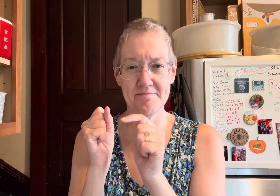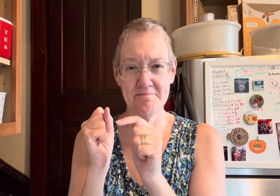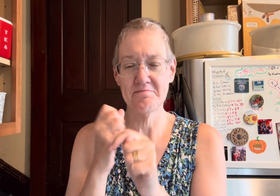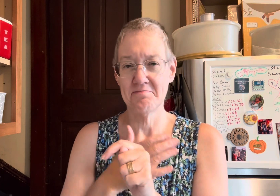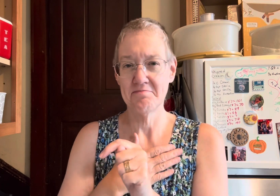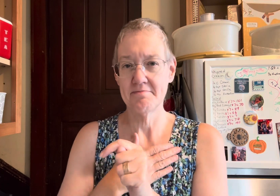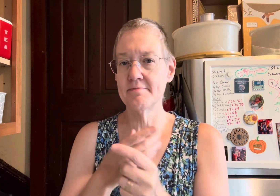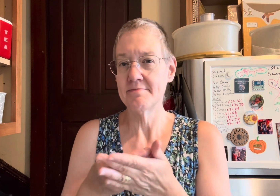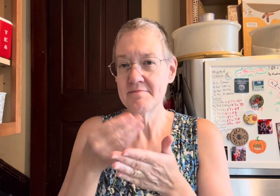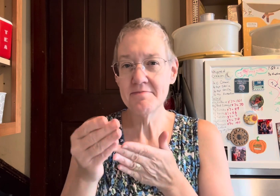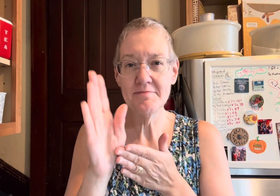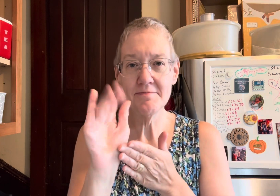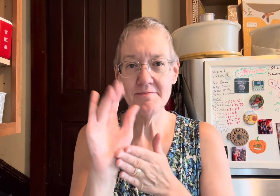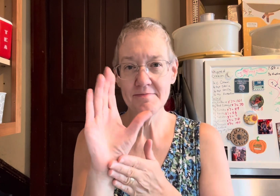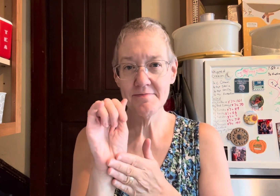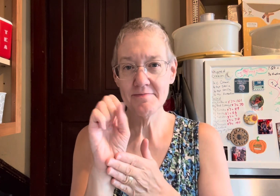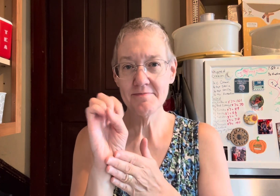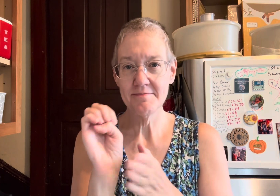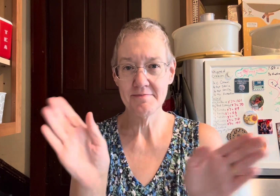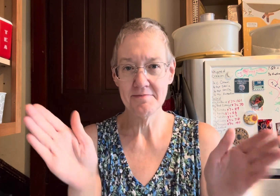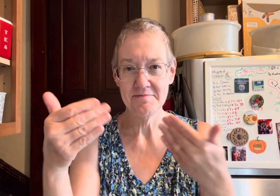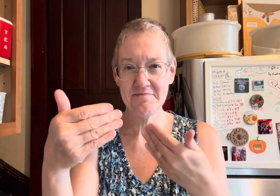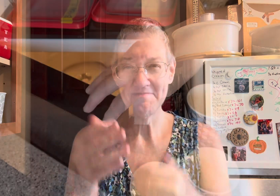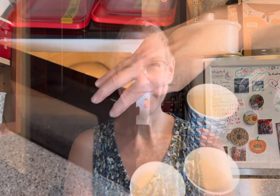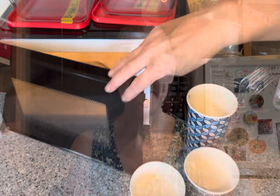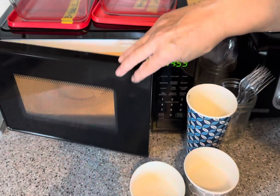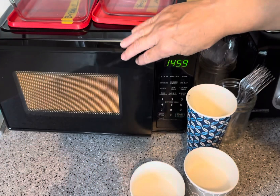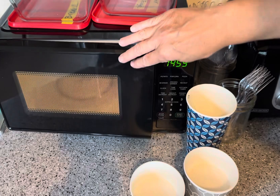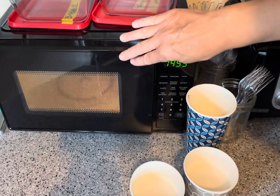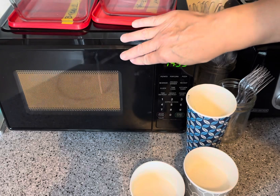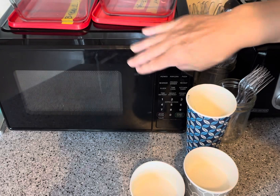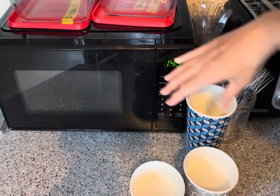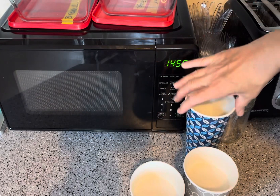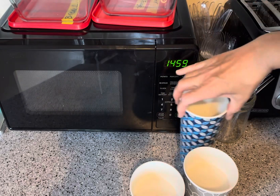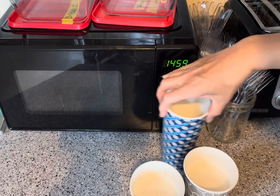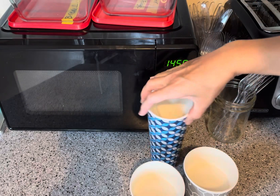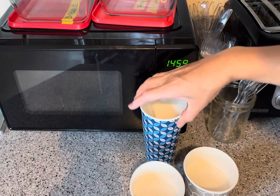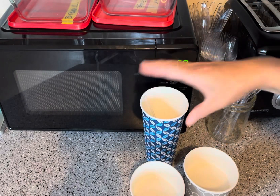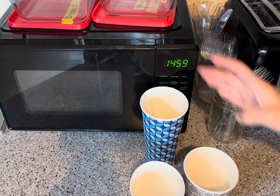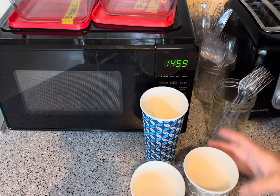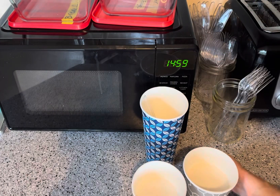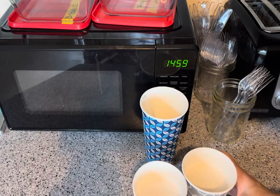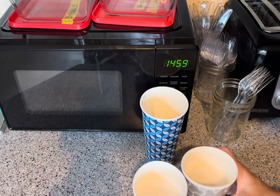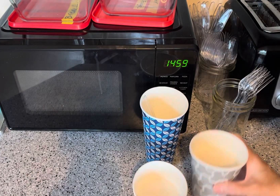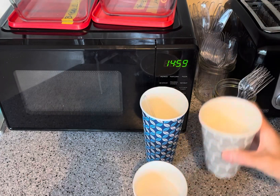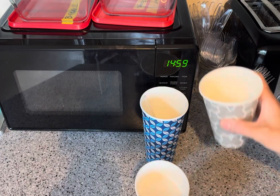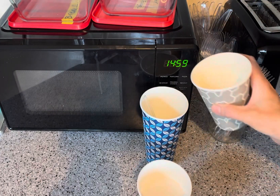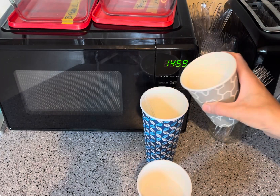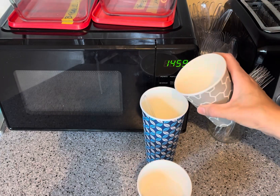dried coconut milk, and I don't like that. I buy the coconut milk by the case.